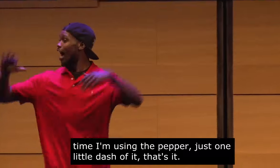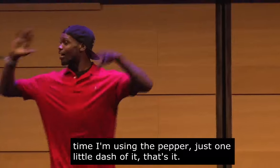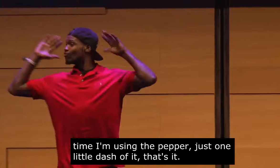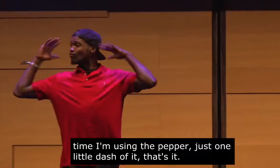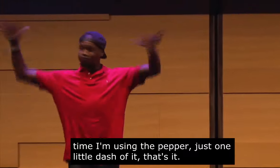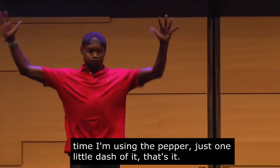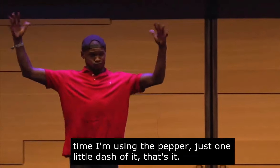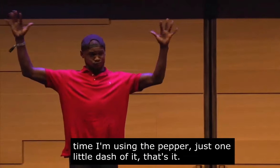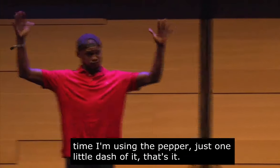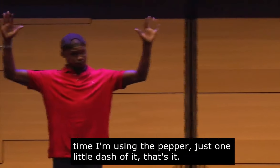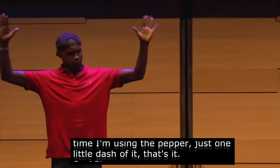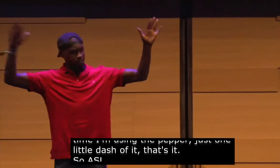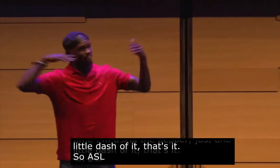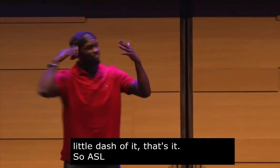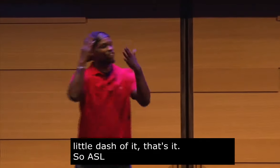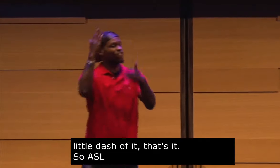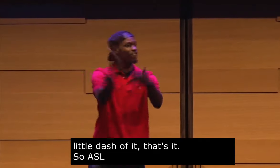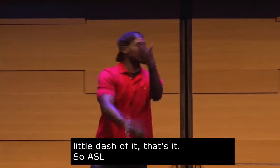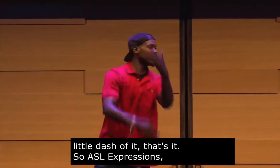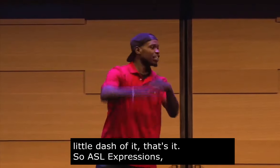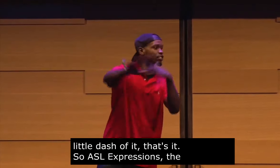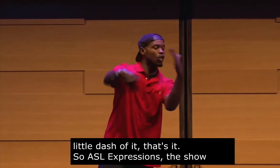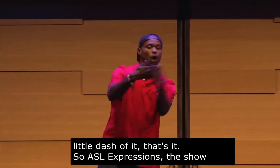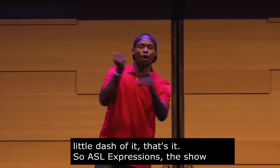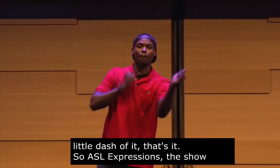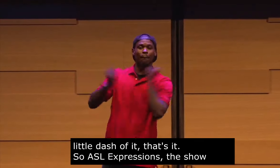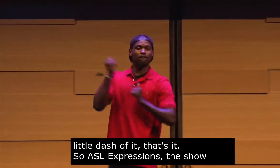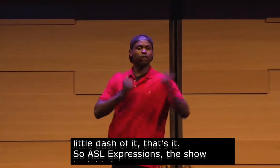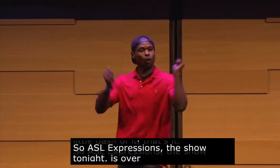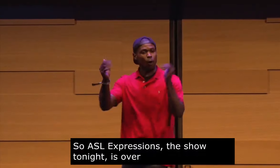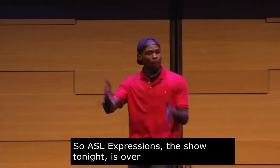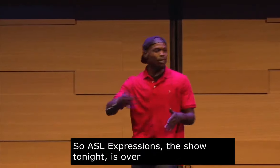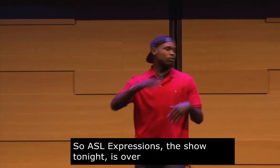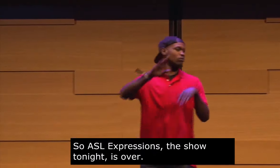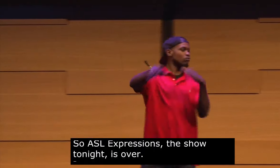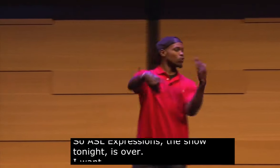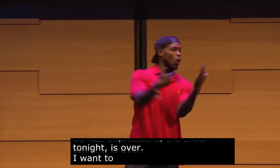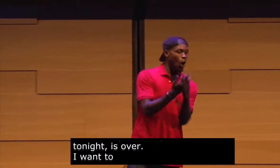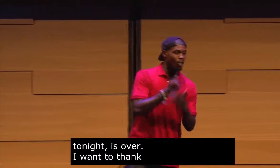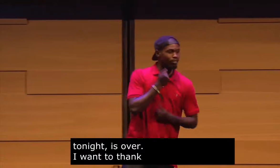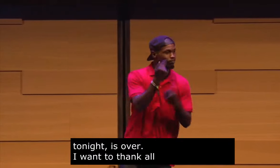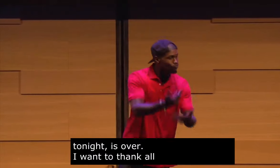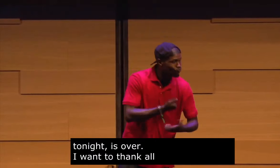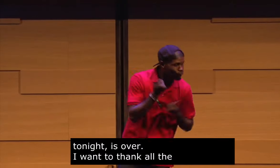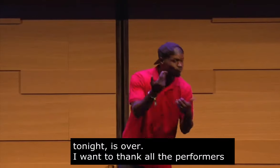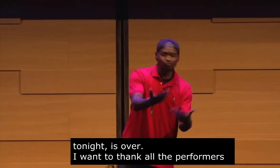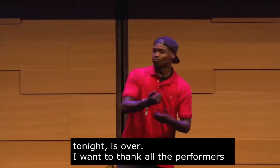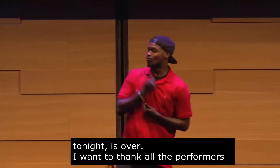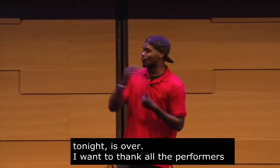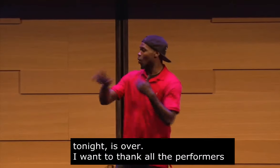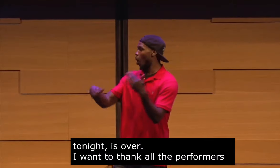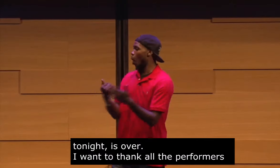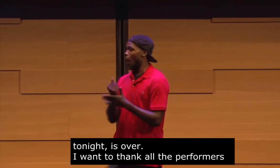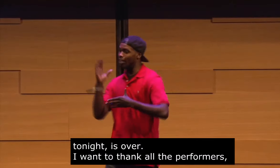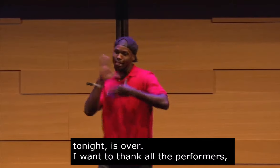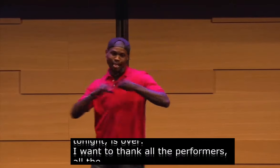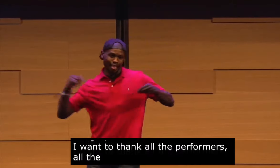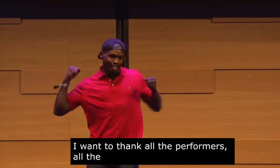it. So ASL Expressions, the show tonight, is over. I want to thank all the performers, all